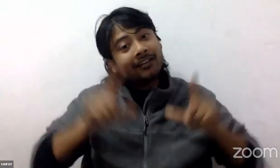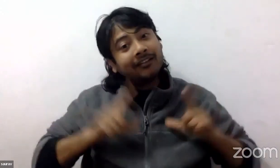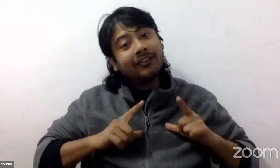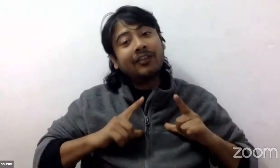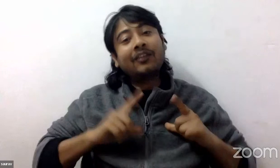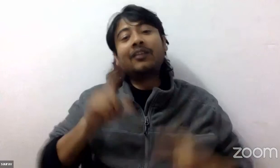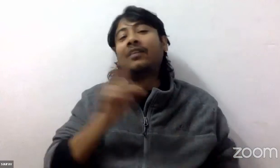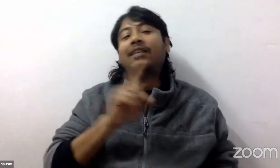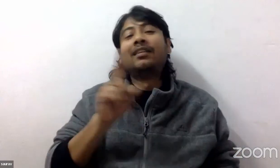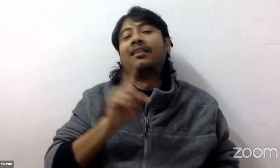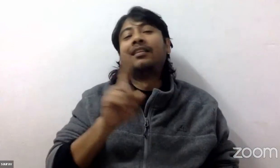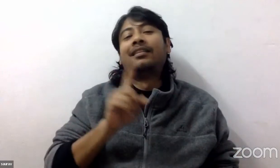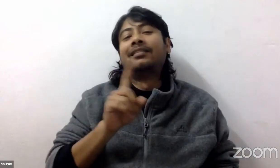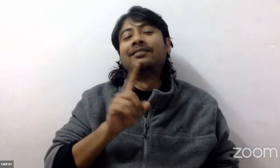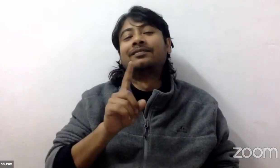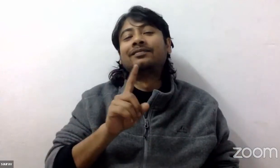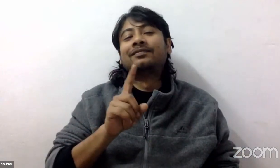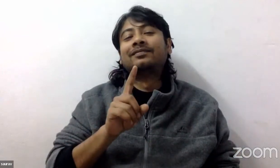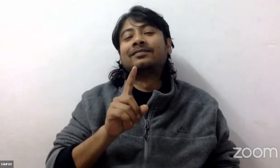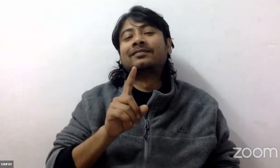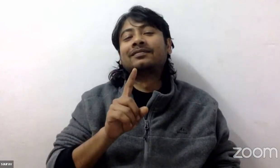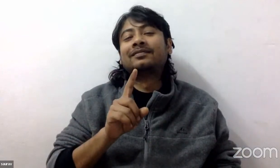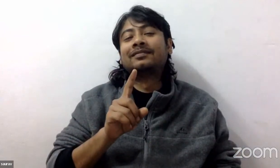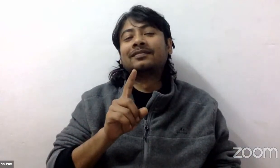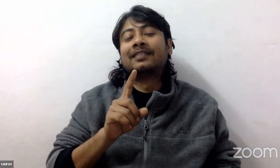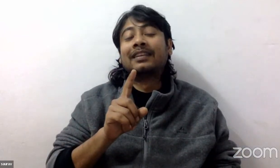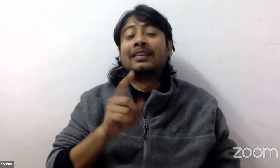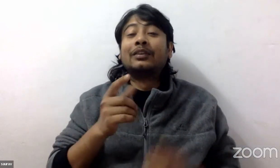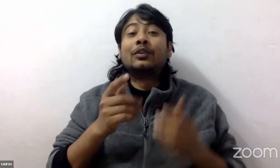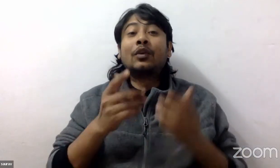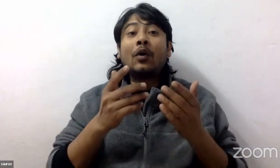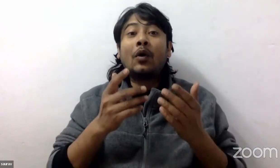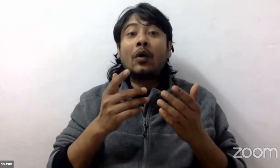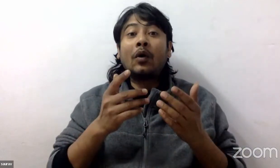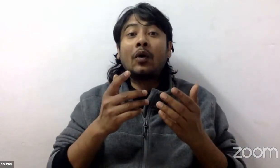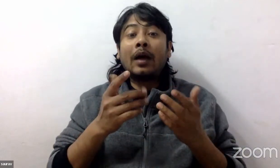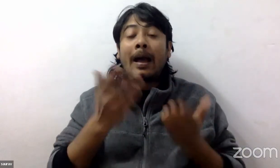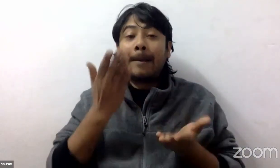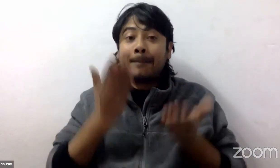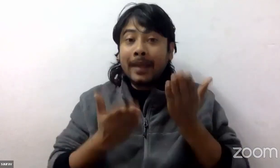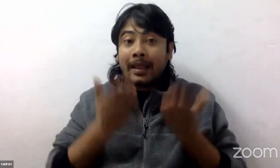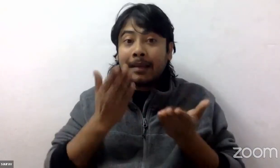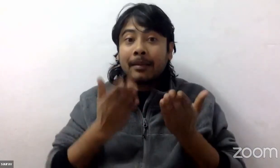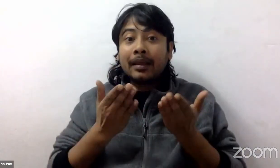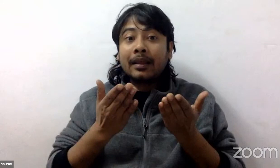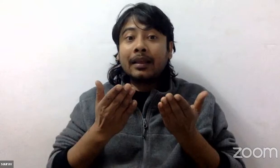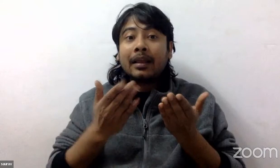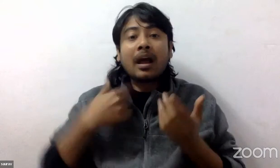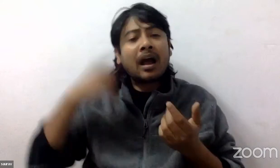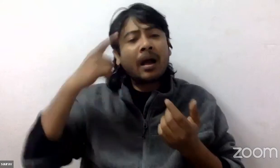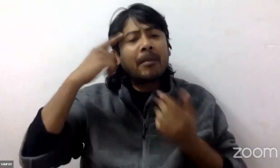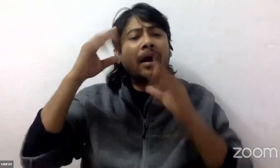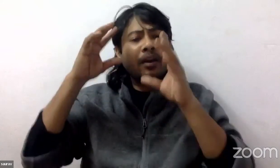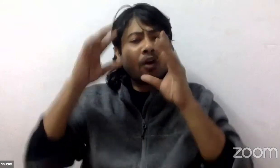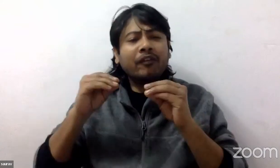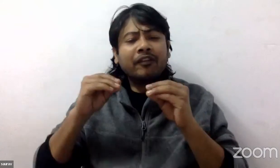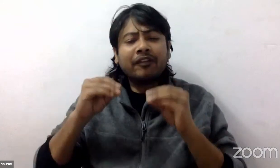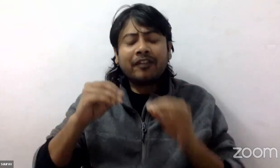So even if by mistake you have broken the fast is broken. You cannot say, sorry, Lord, I'll be careful